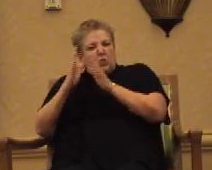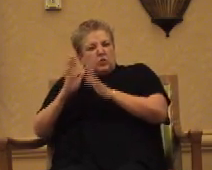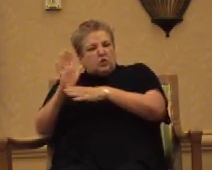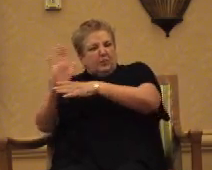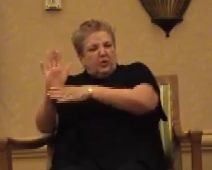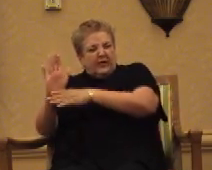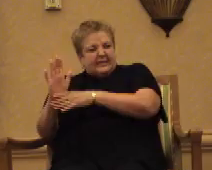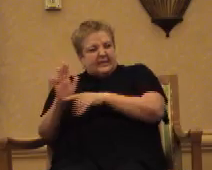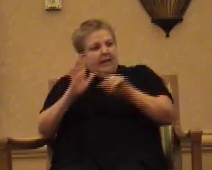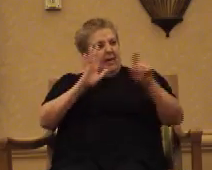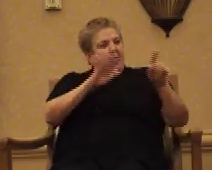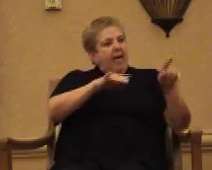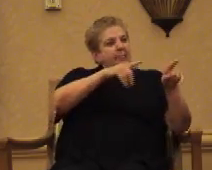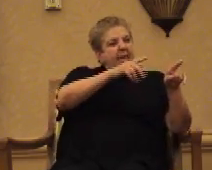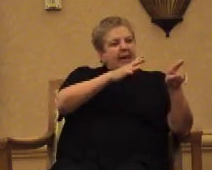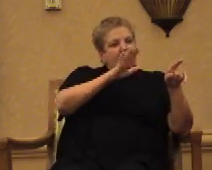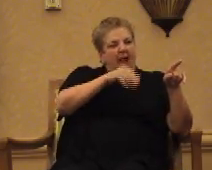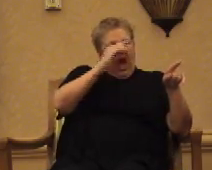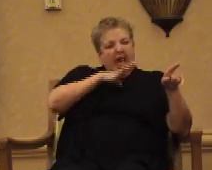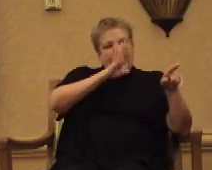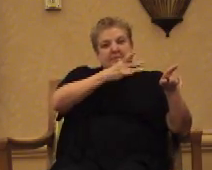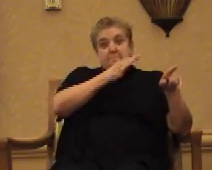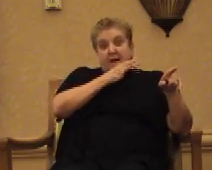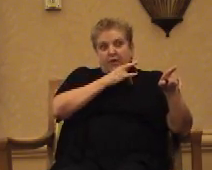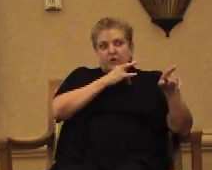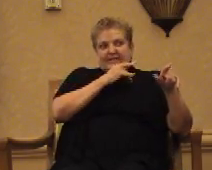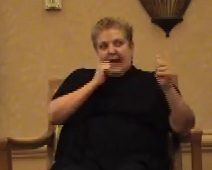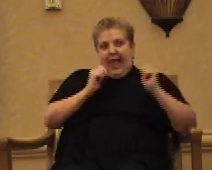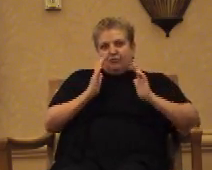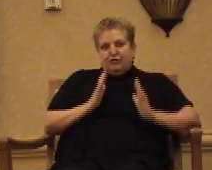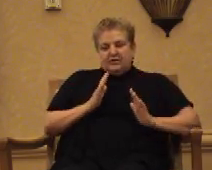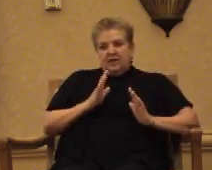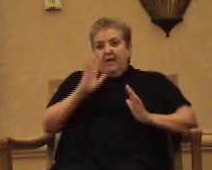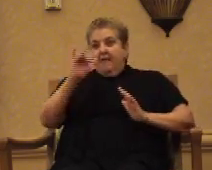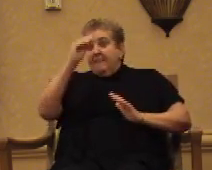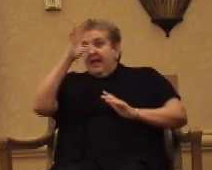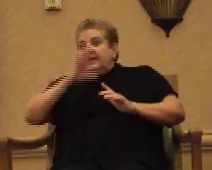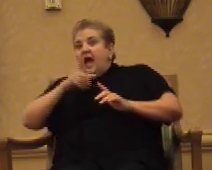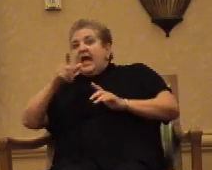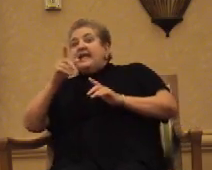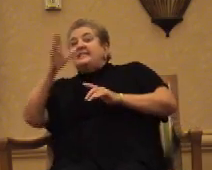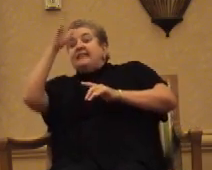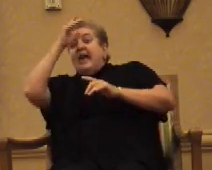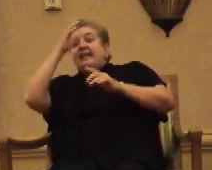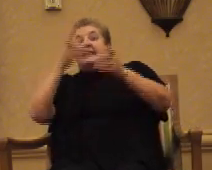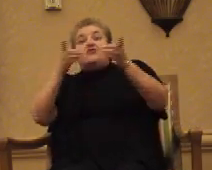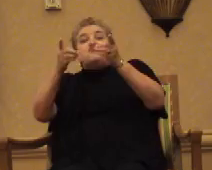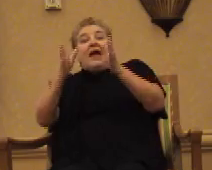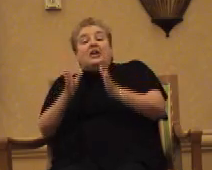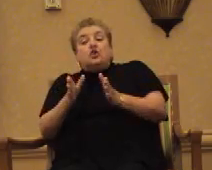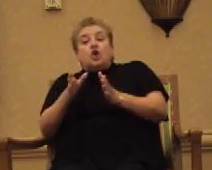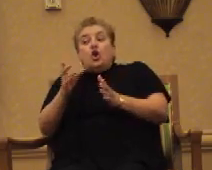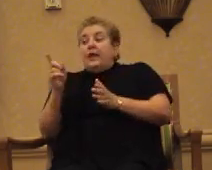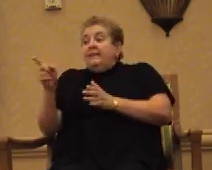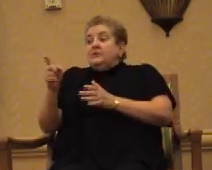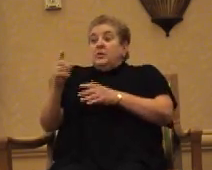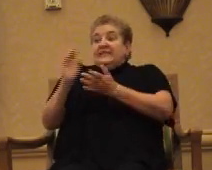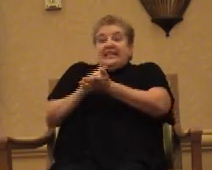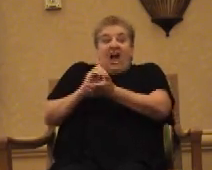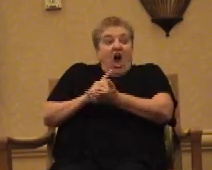an actress. Oh, you know her. And this guy's father directs that TV show, and this guy's father's a doctor. And I immediately